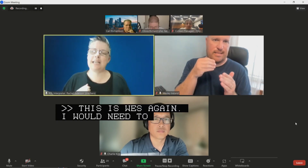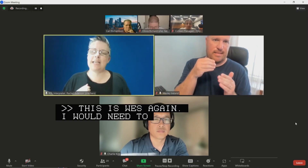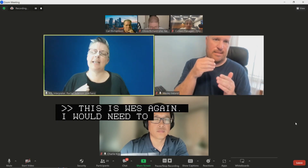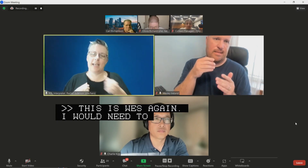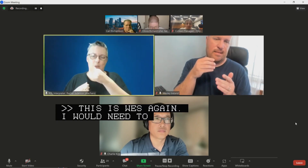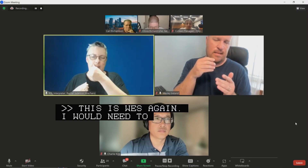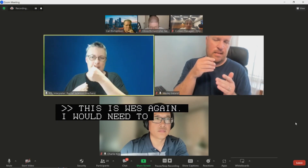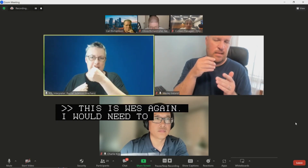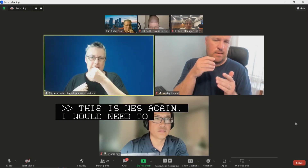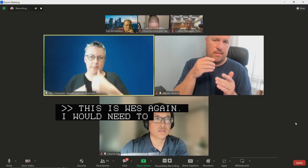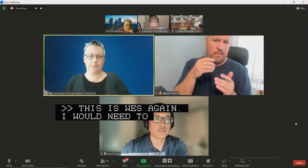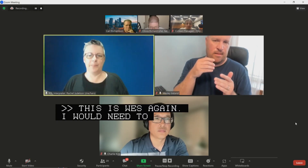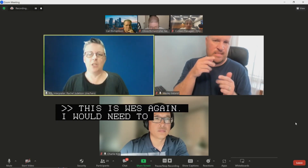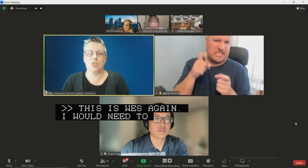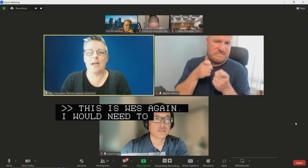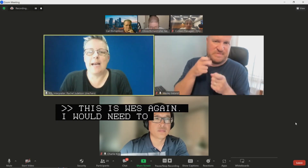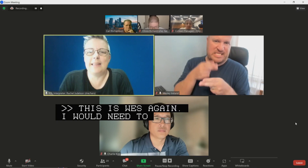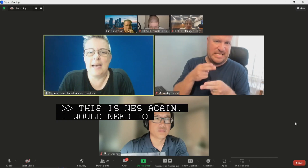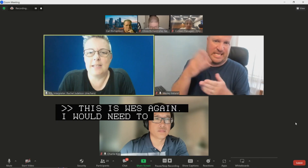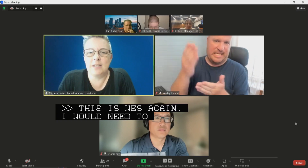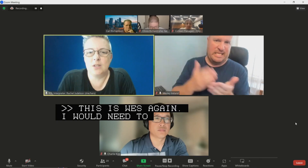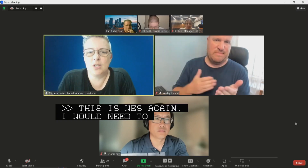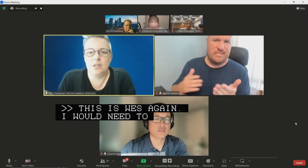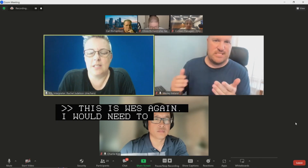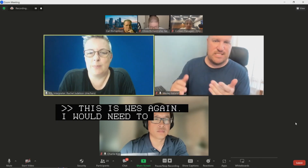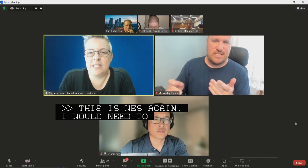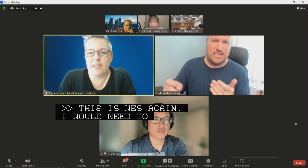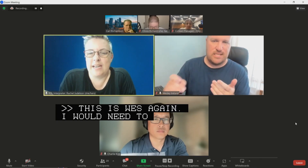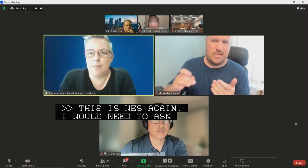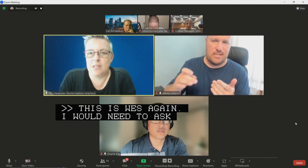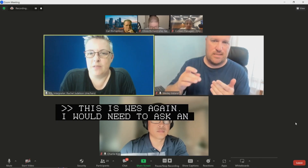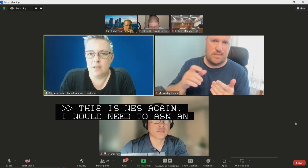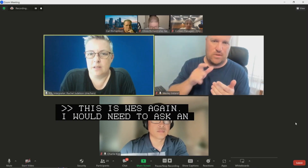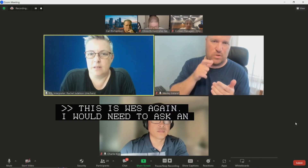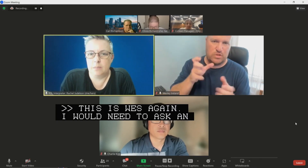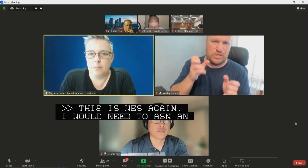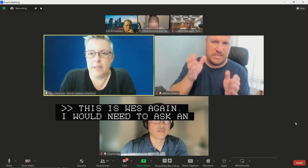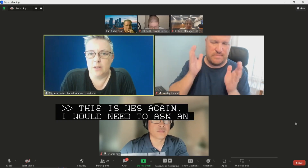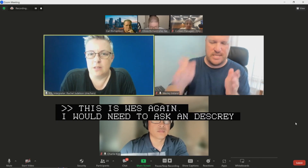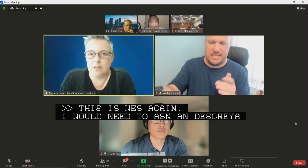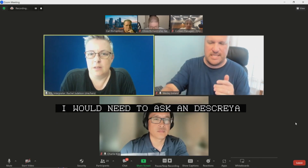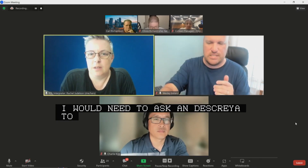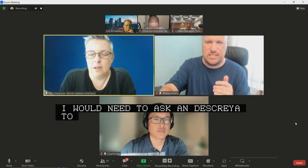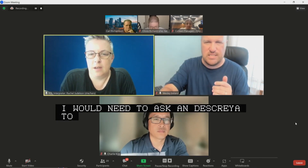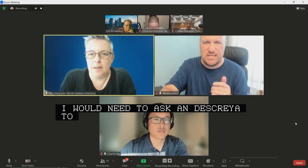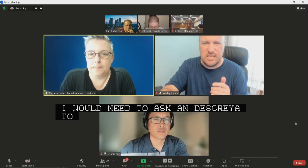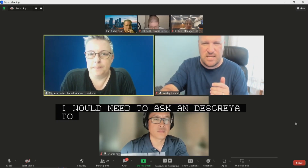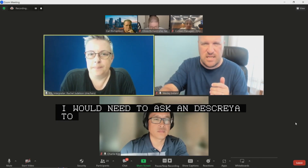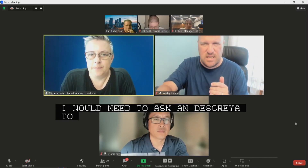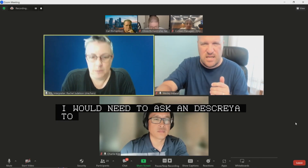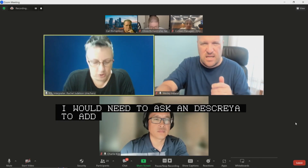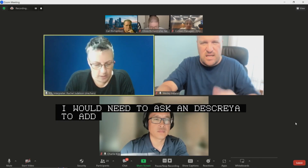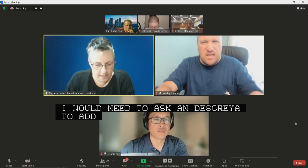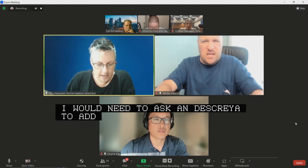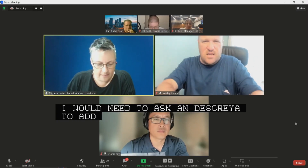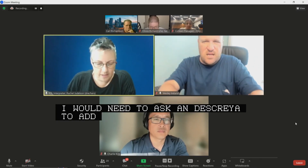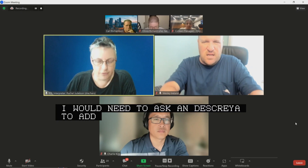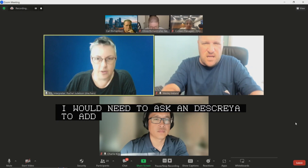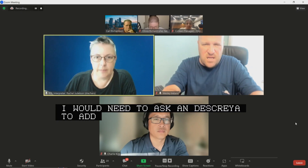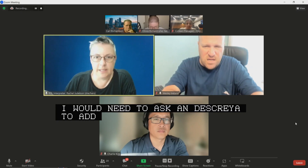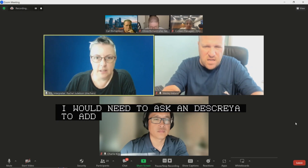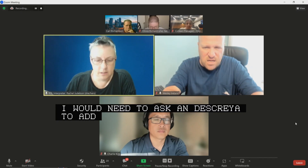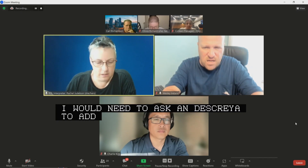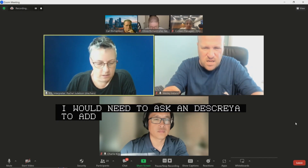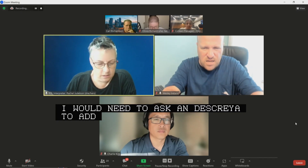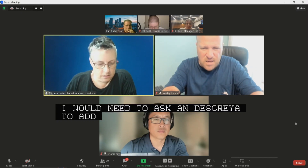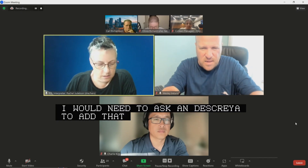I would need to ask Andrea to add that, the specific names of the bills. So I don't have that in